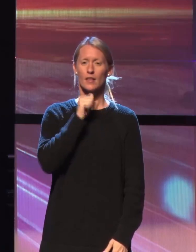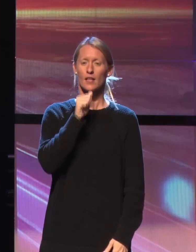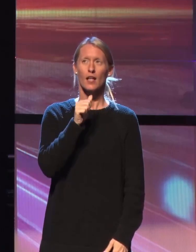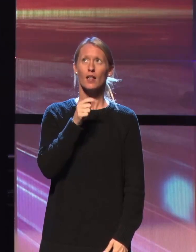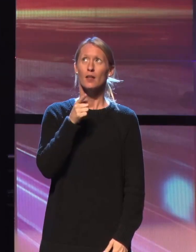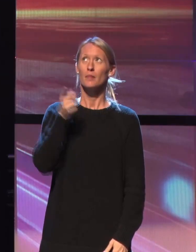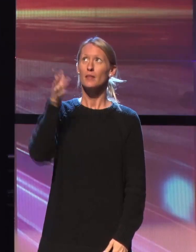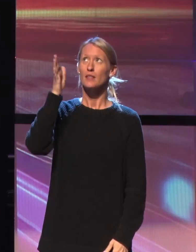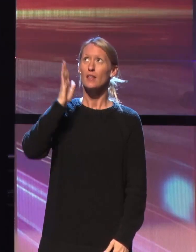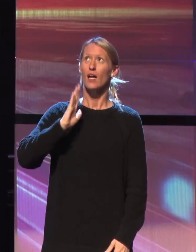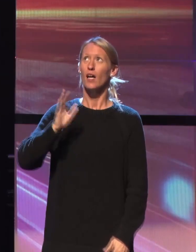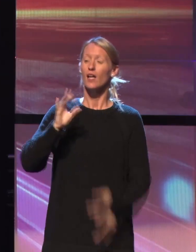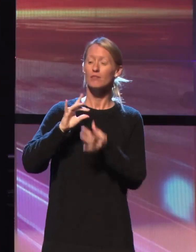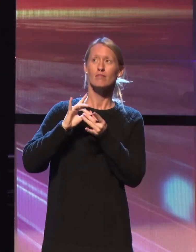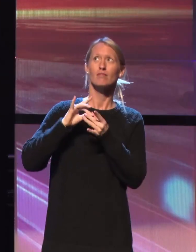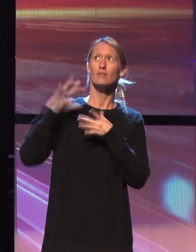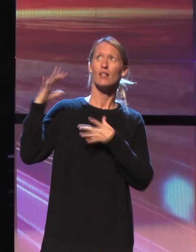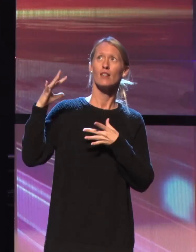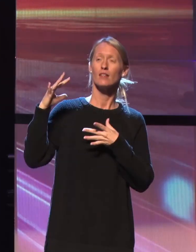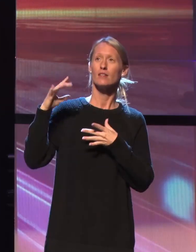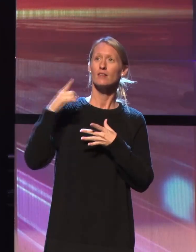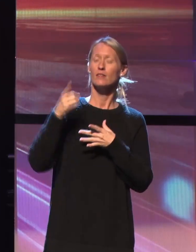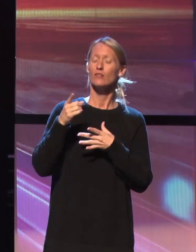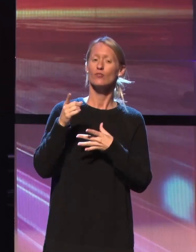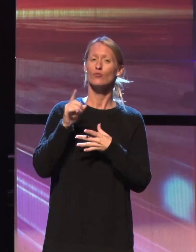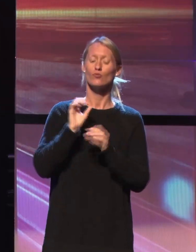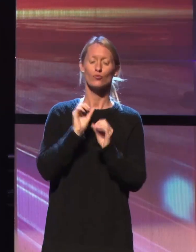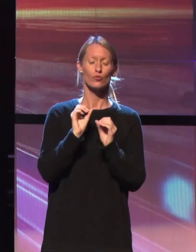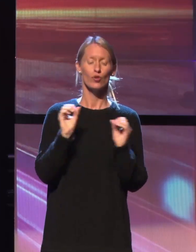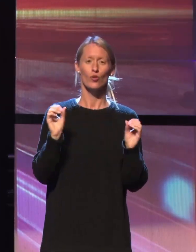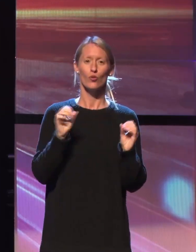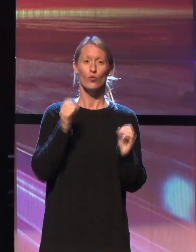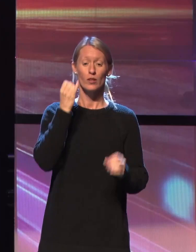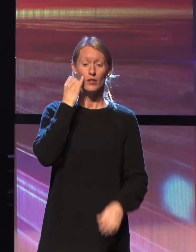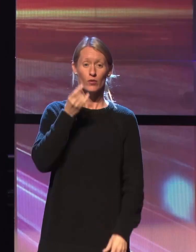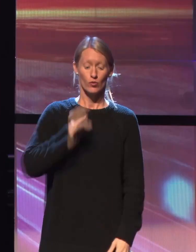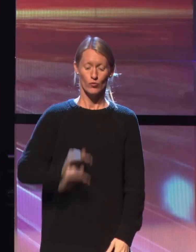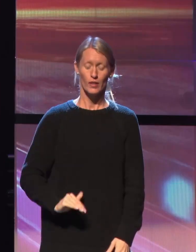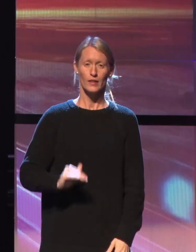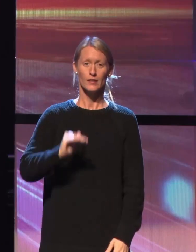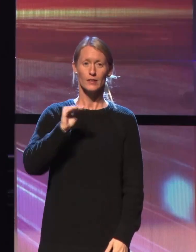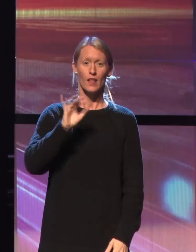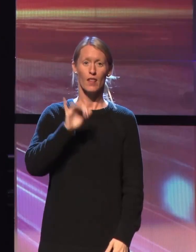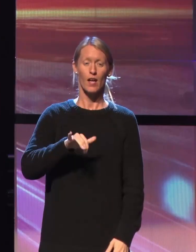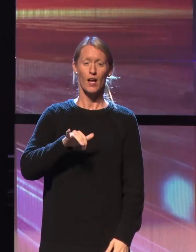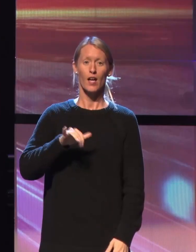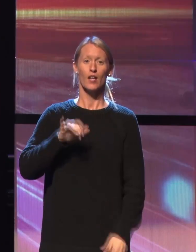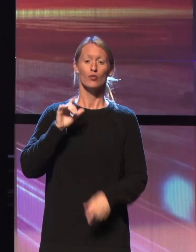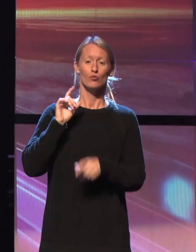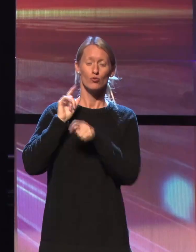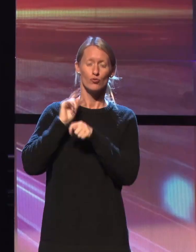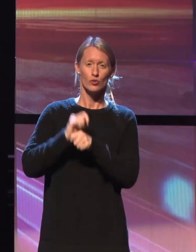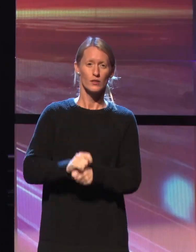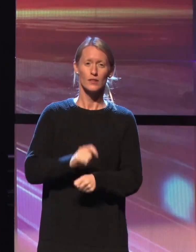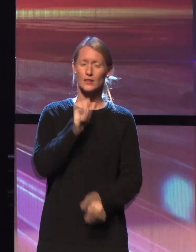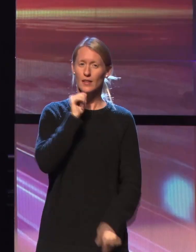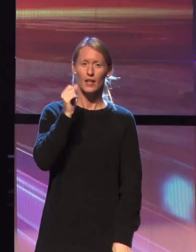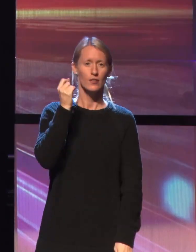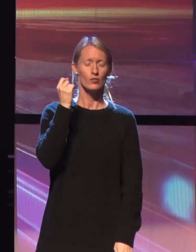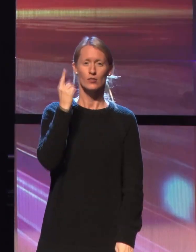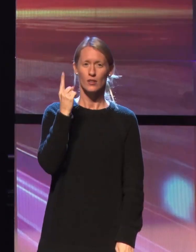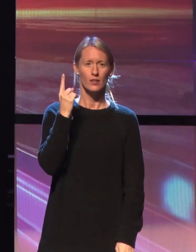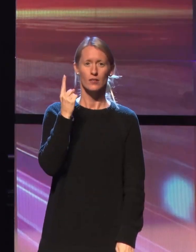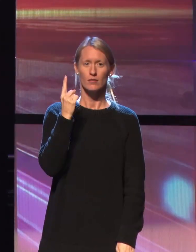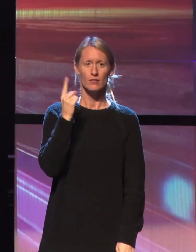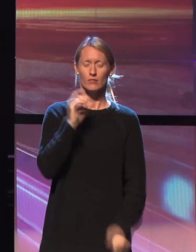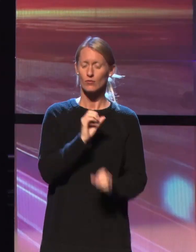because God is so pure that God can't be in your presence. If you were raised in that tradition, I'm telling you, it doesn't make any sense when you really break it down. If you